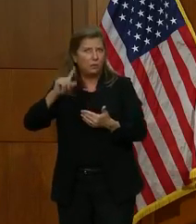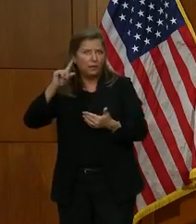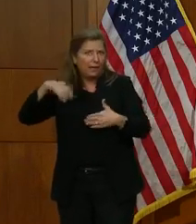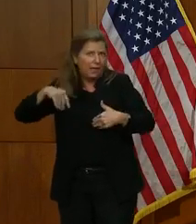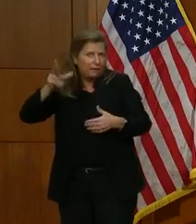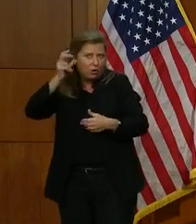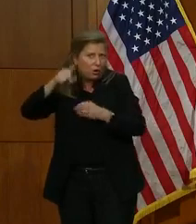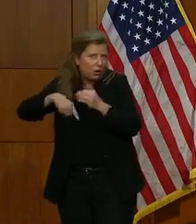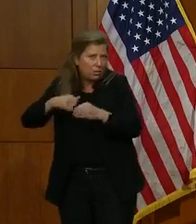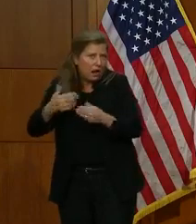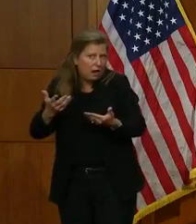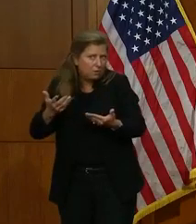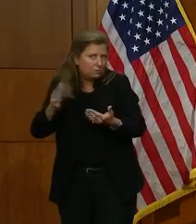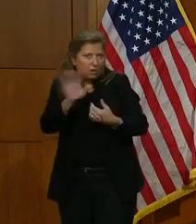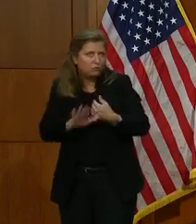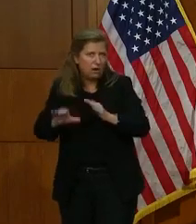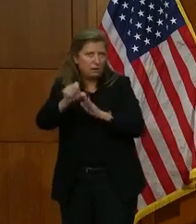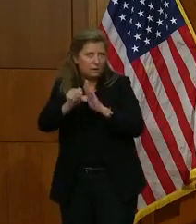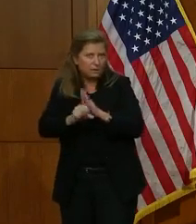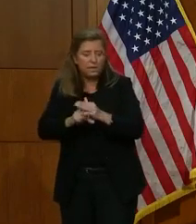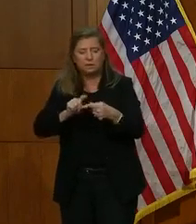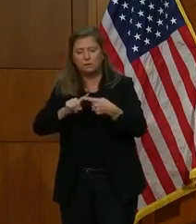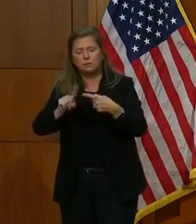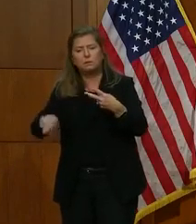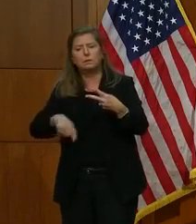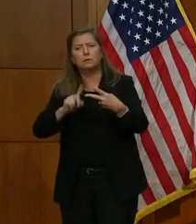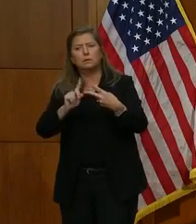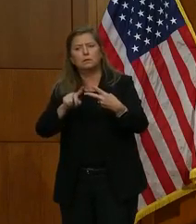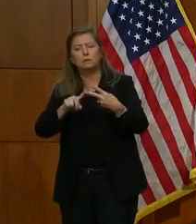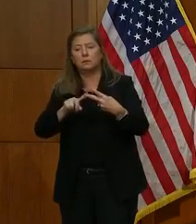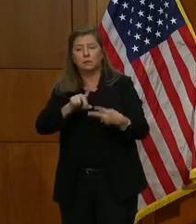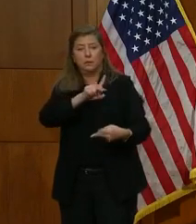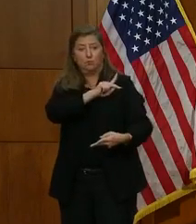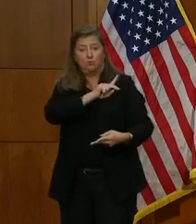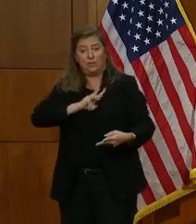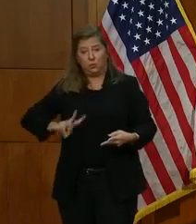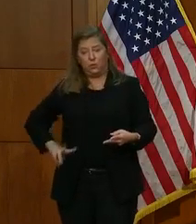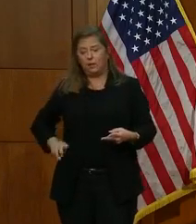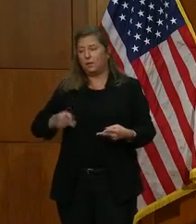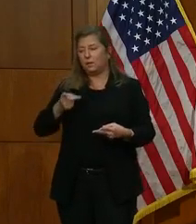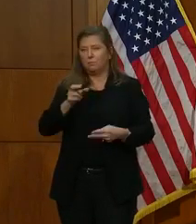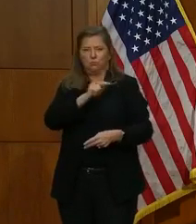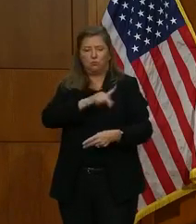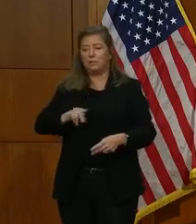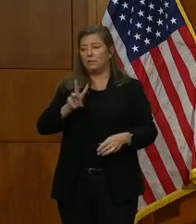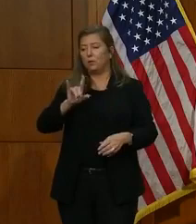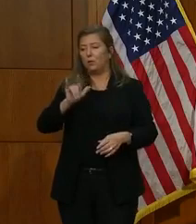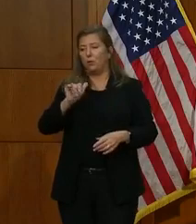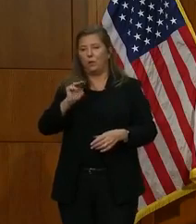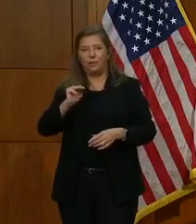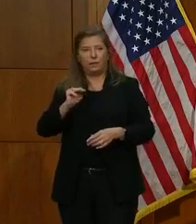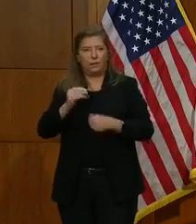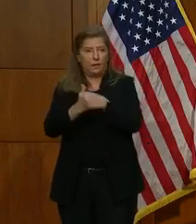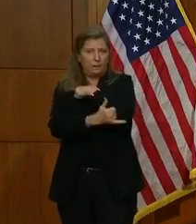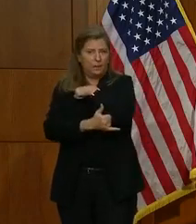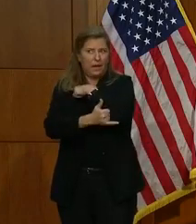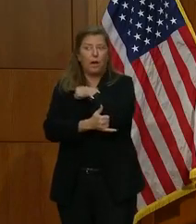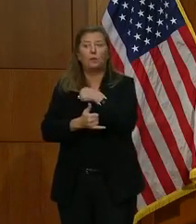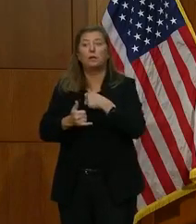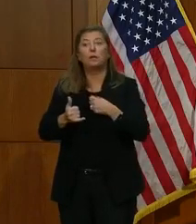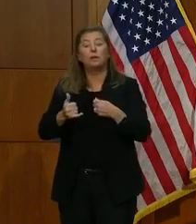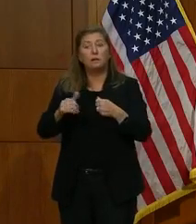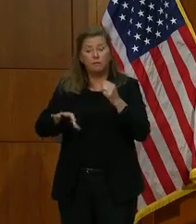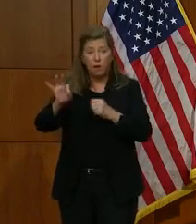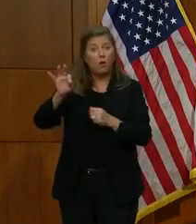about across the state. And secondly, in Prince William County, we found out that voters love to vote in their